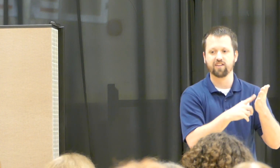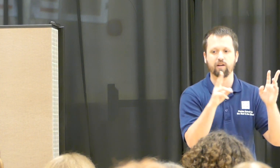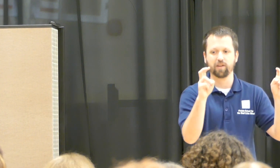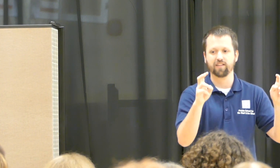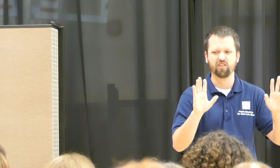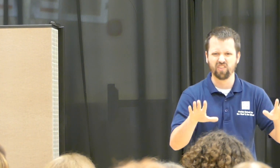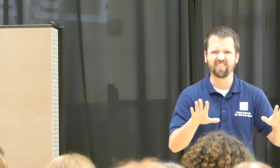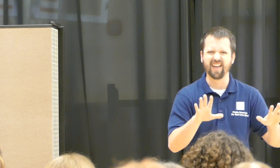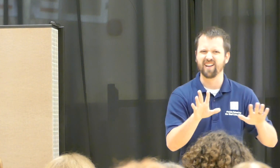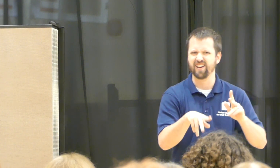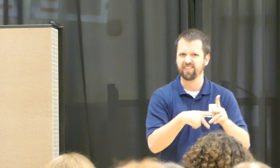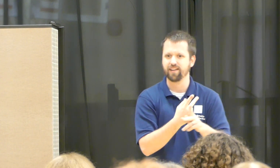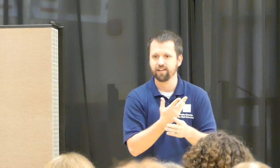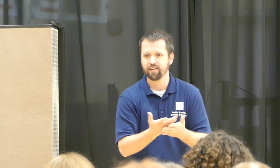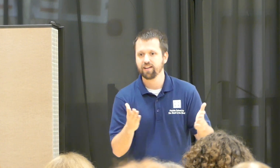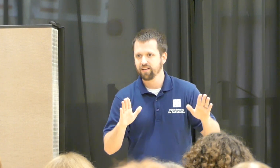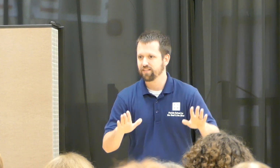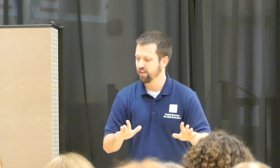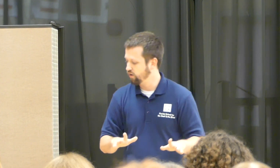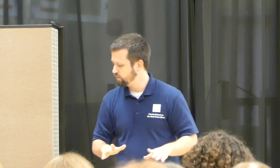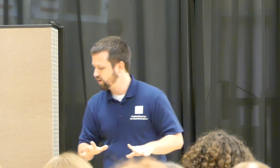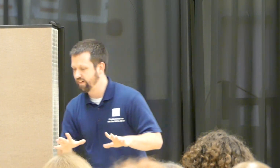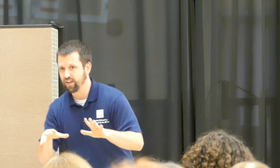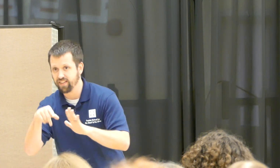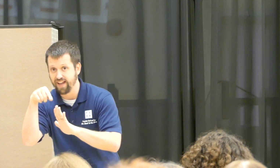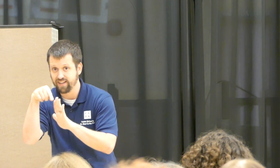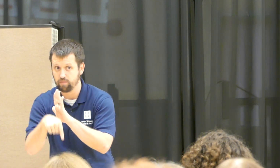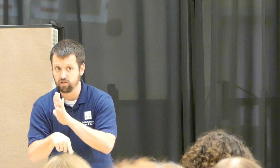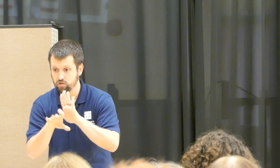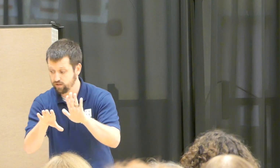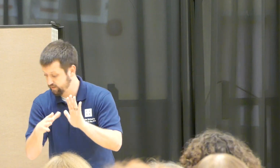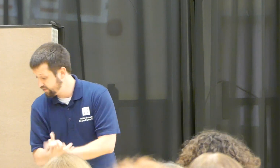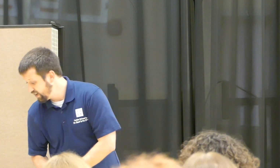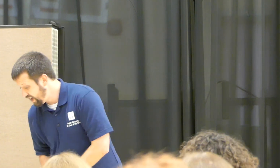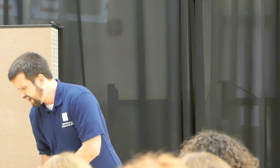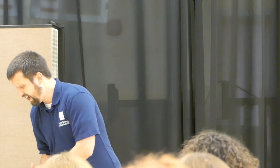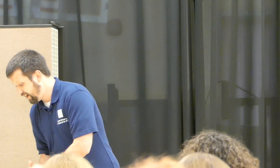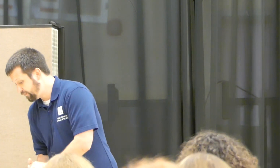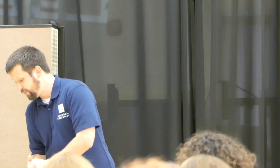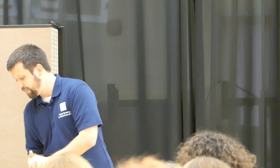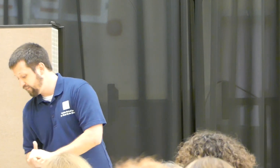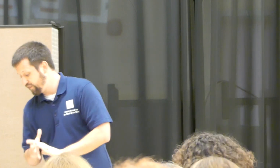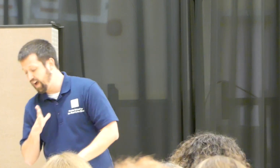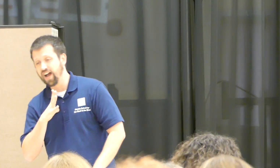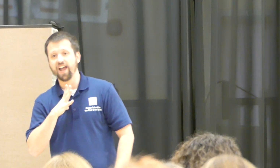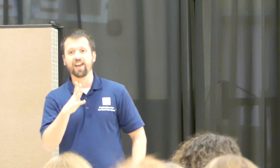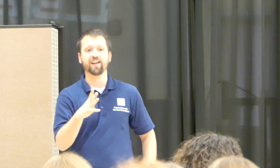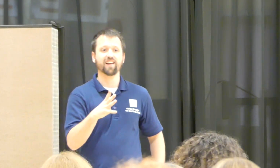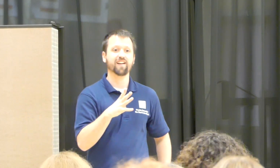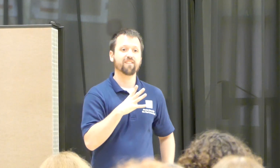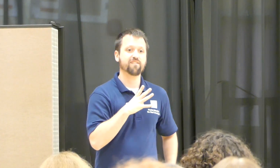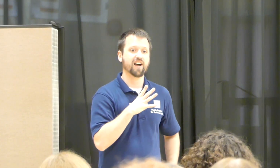topic. That's that kind of thing. So we don't have to get that easy. Fine.